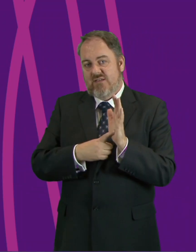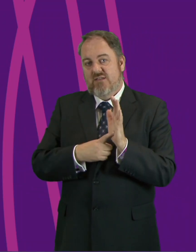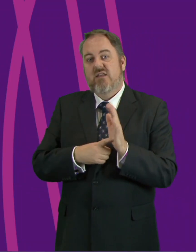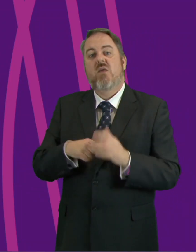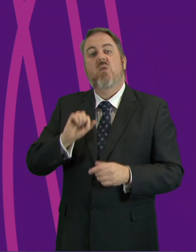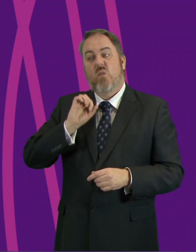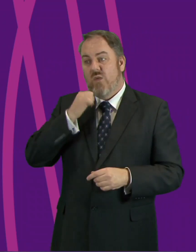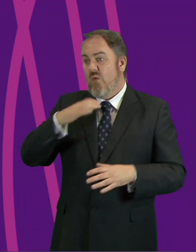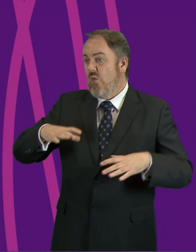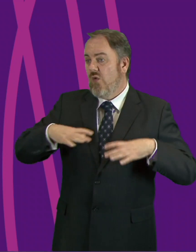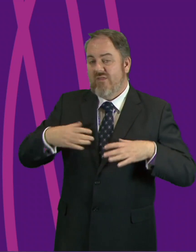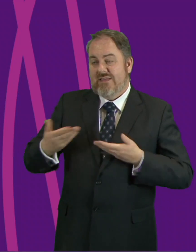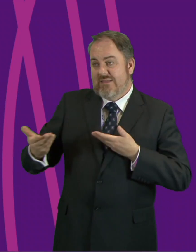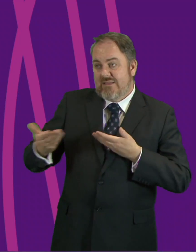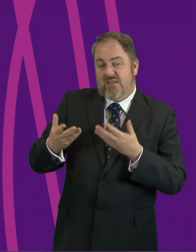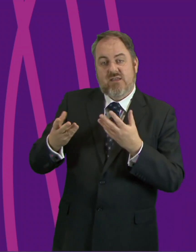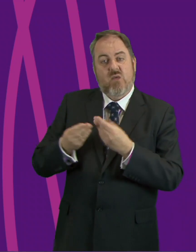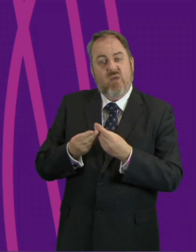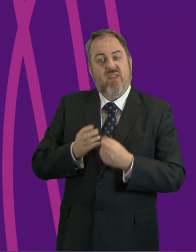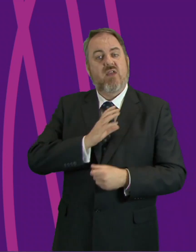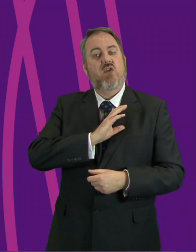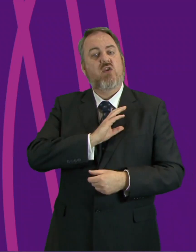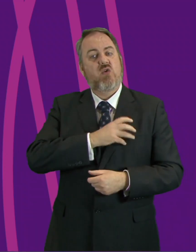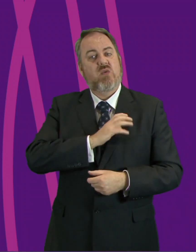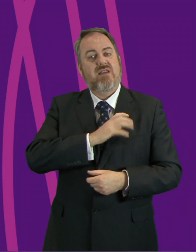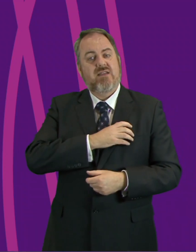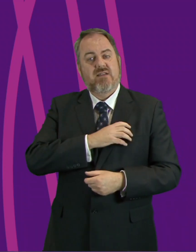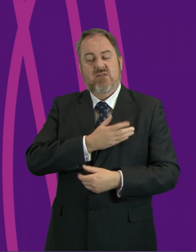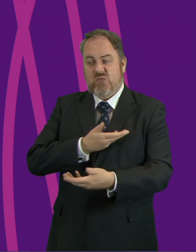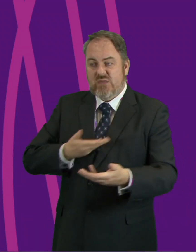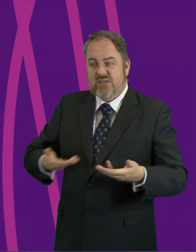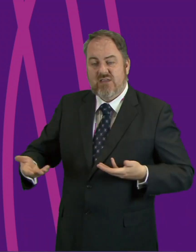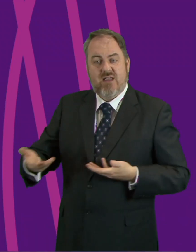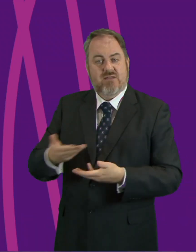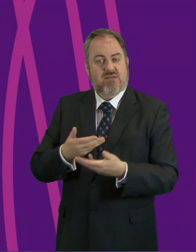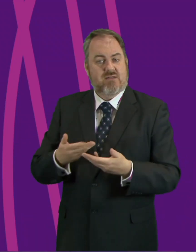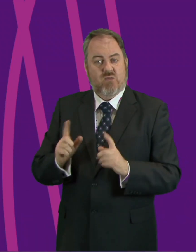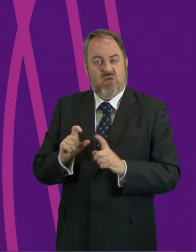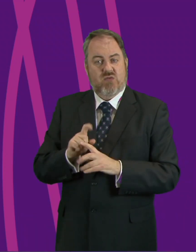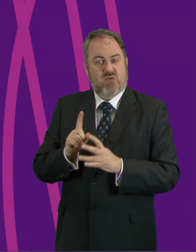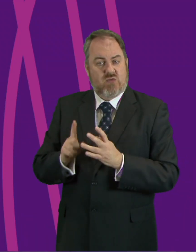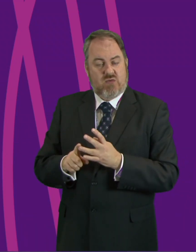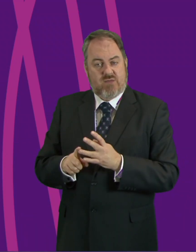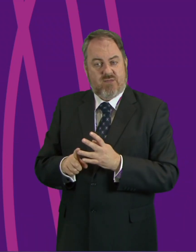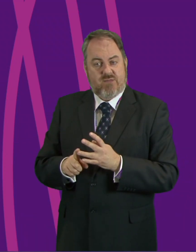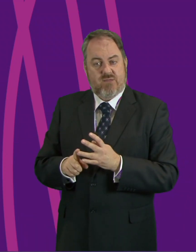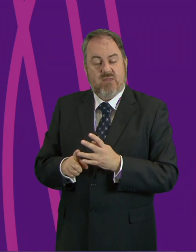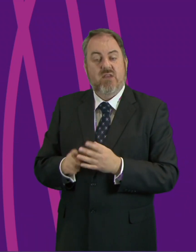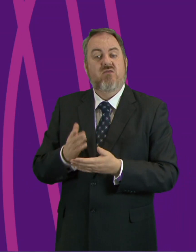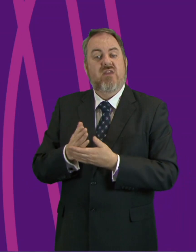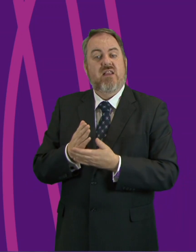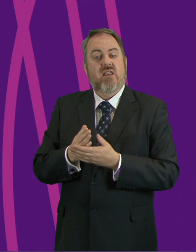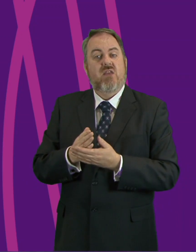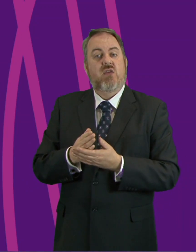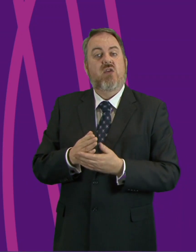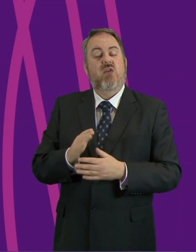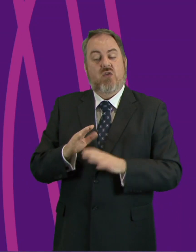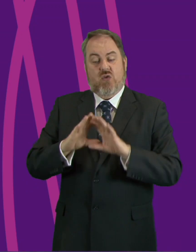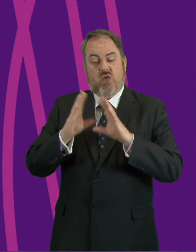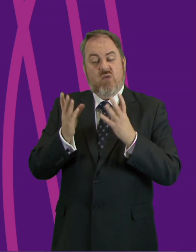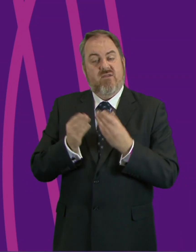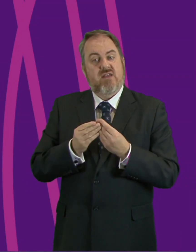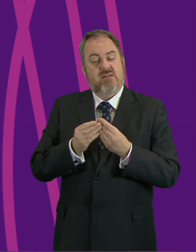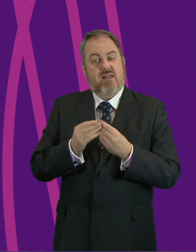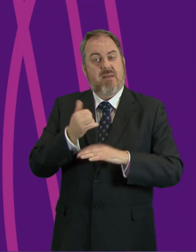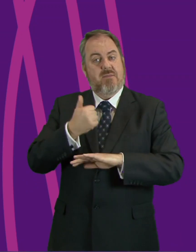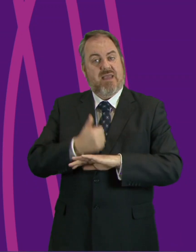trade unions, employers, and make decisions on that basis. On UBI, Universal Basic Income, I am